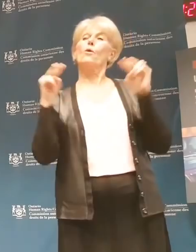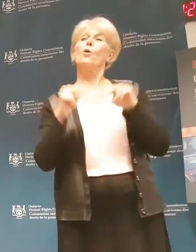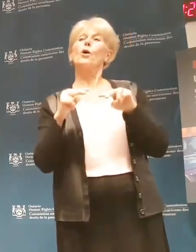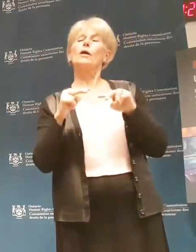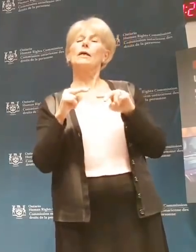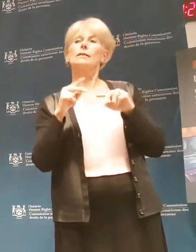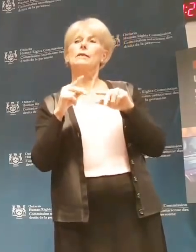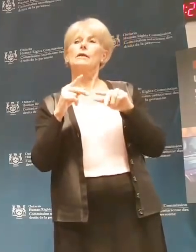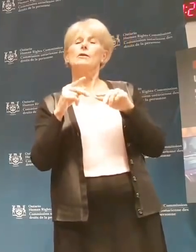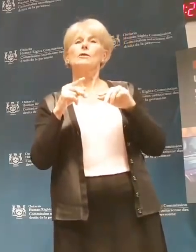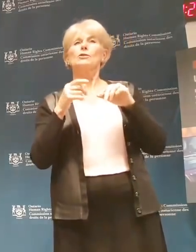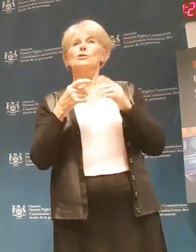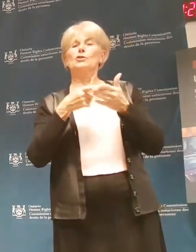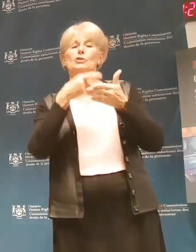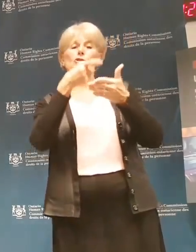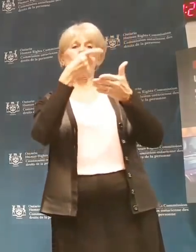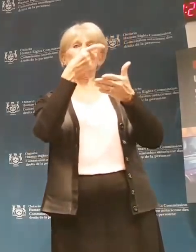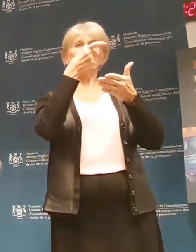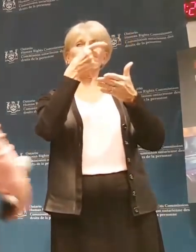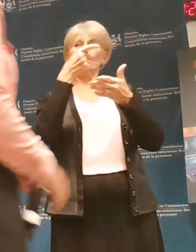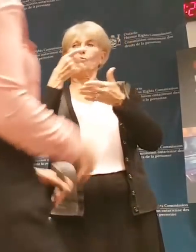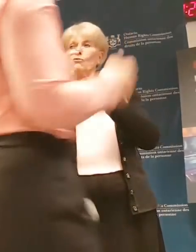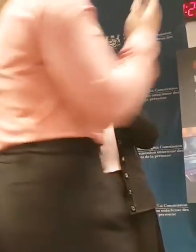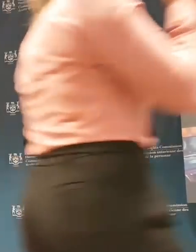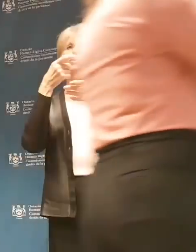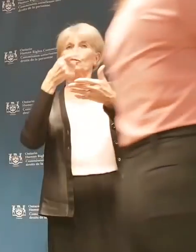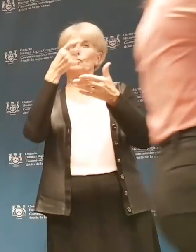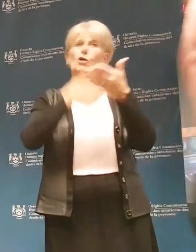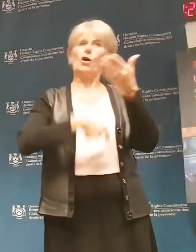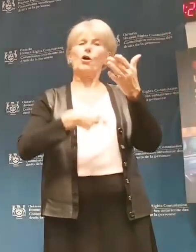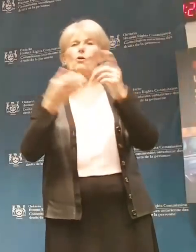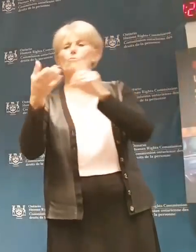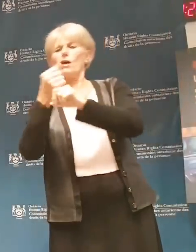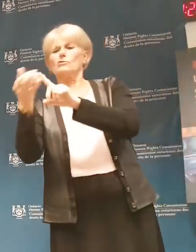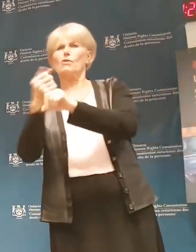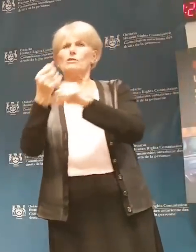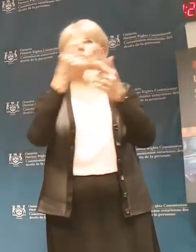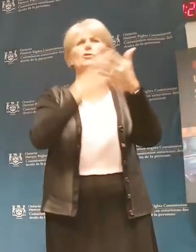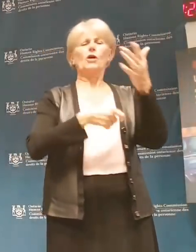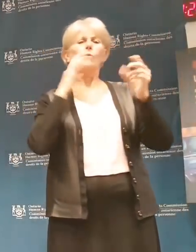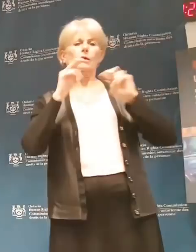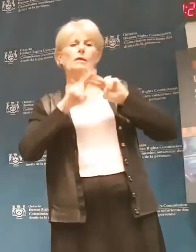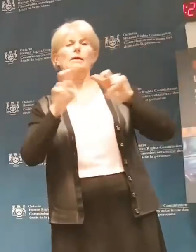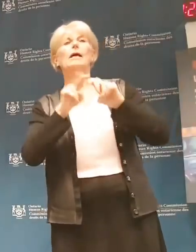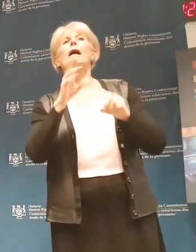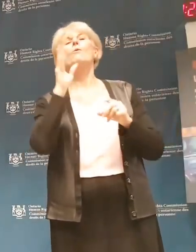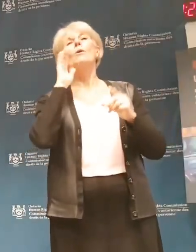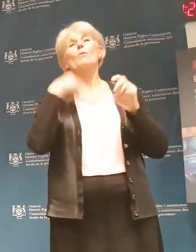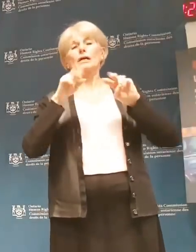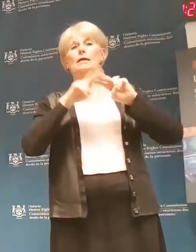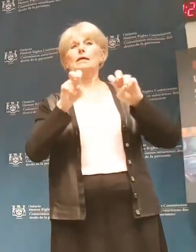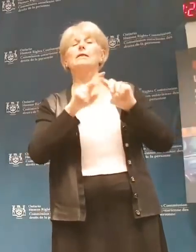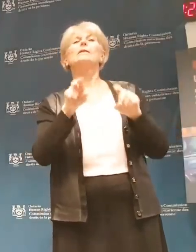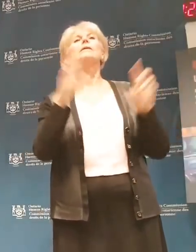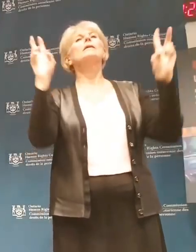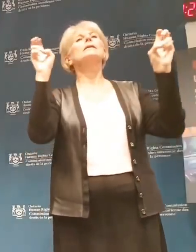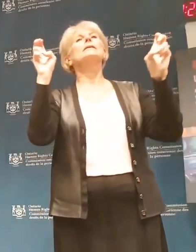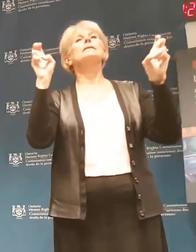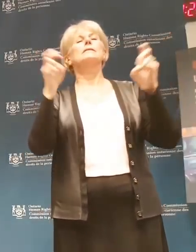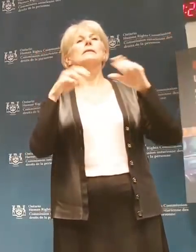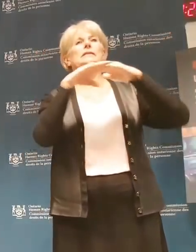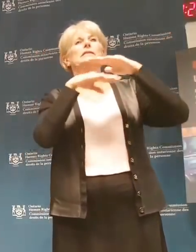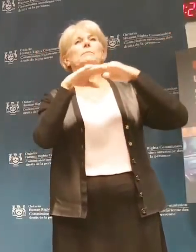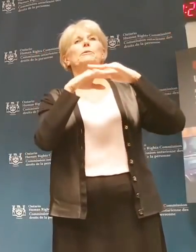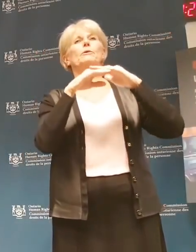certain charges and arrests. And one of the things we will be analyzing is drug possession, simple possession charges,